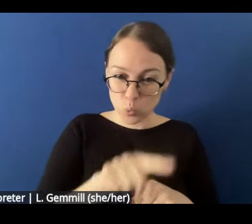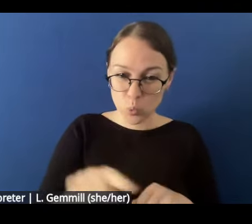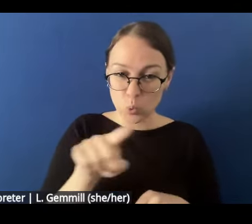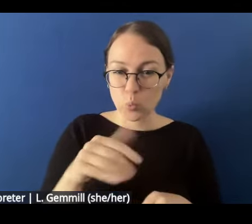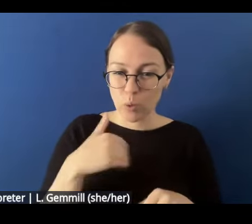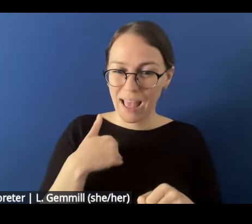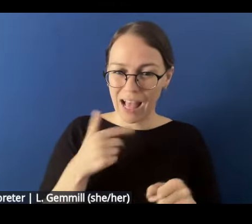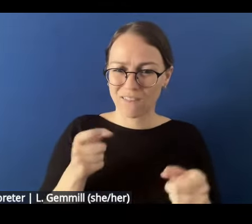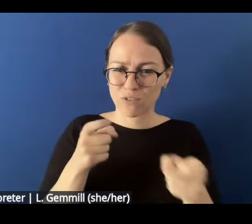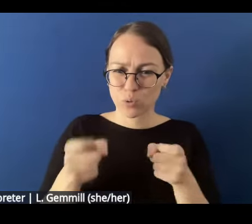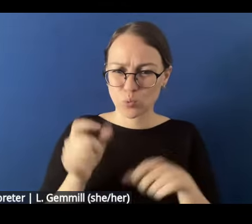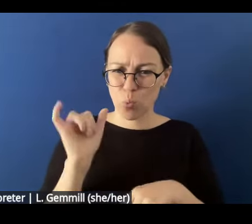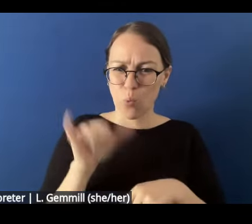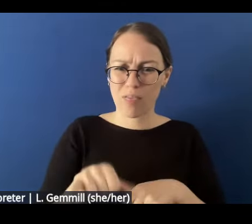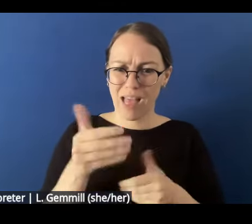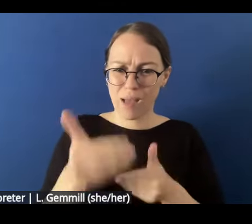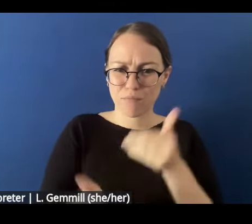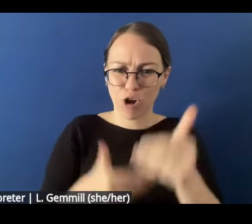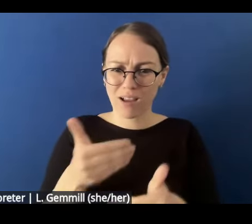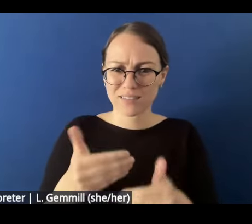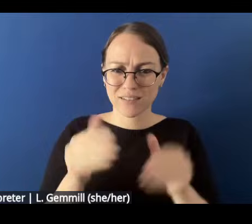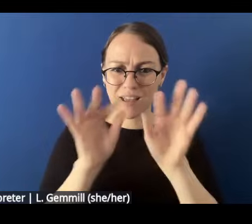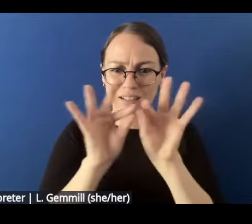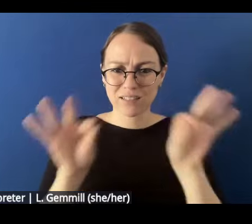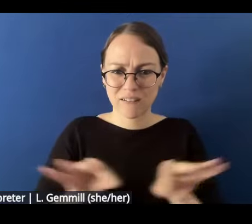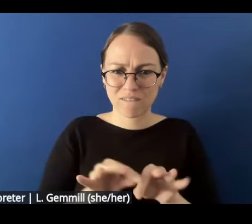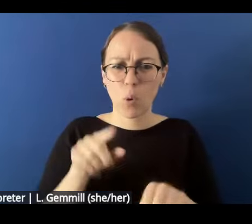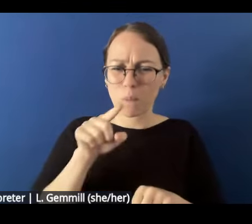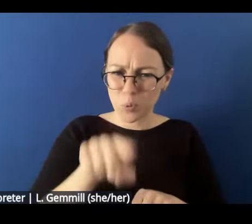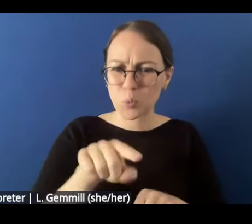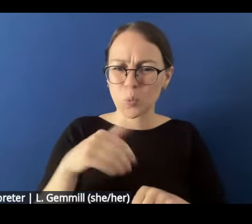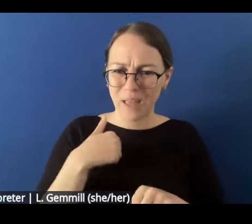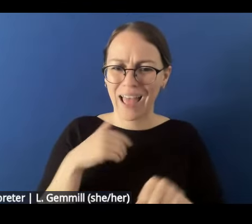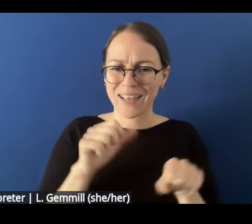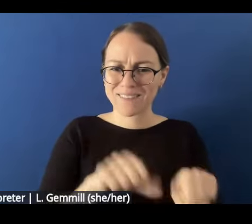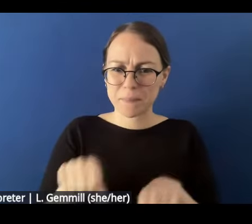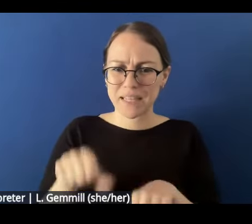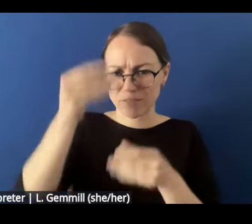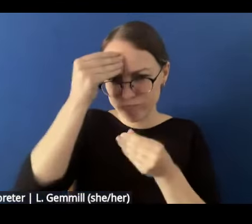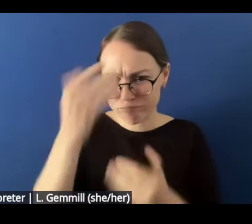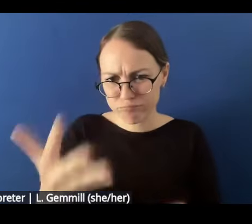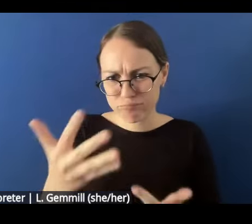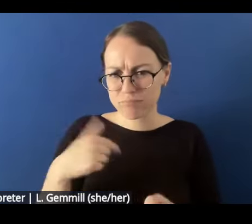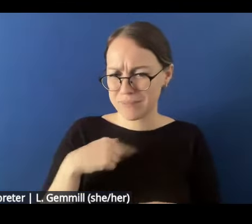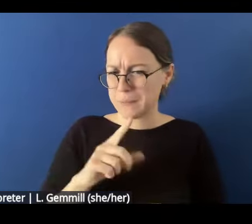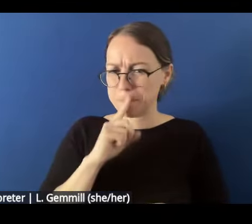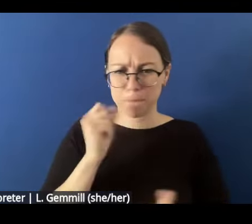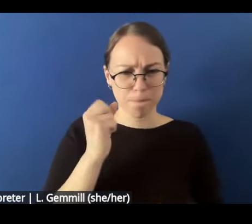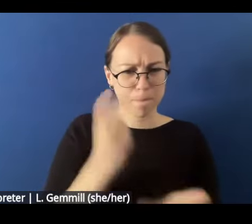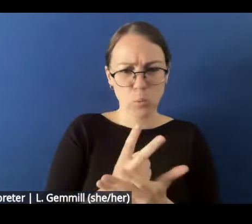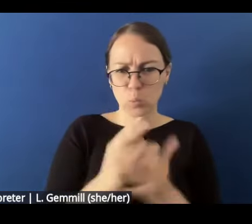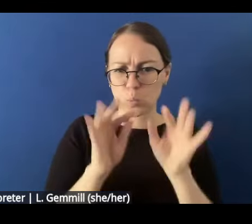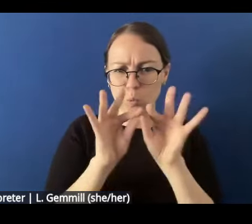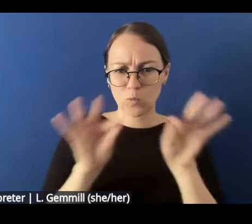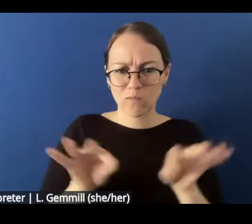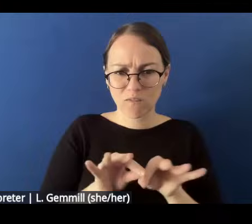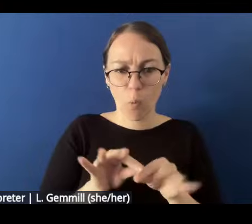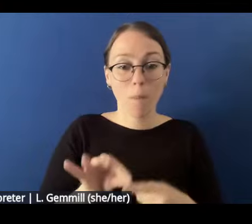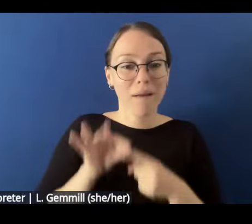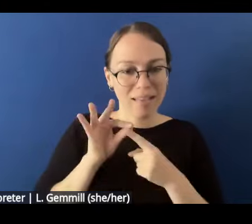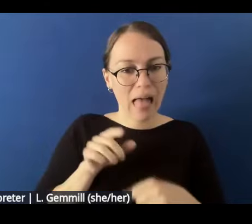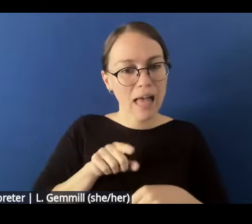process, and you can tell people, we're not going to approve your form unless you do it in this order. So, you know, you do have a little bit less control